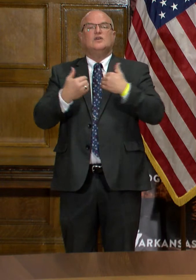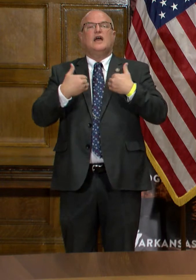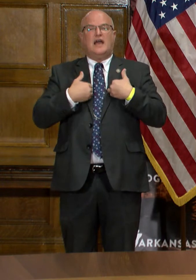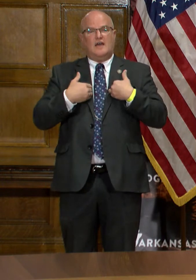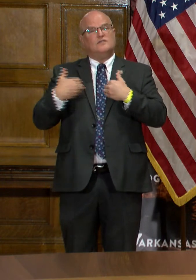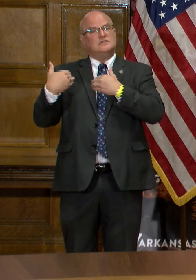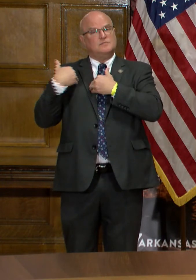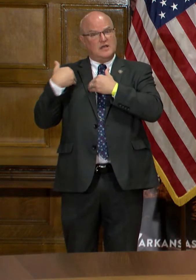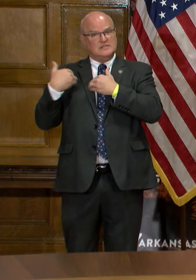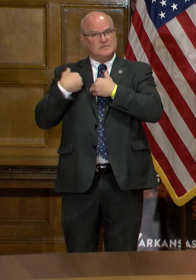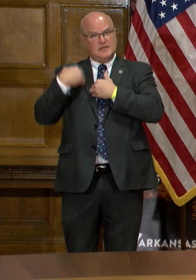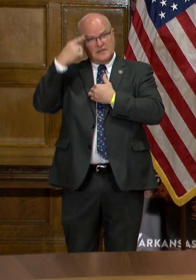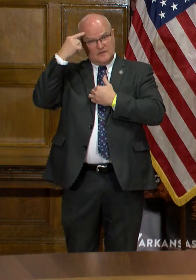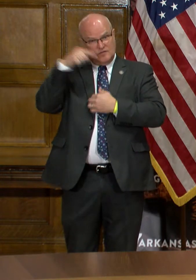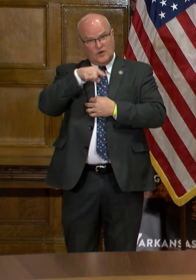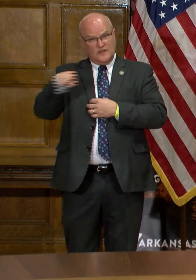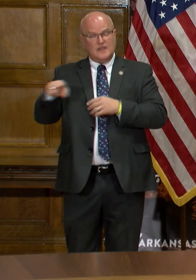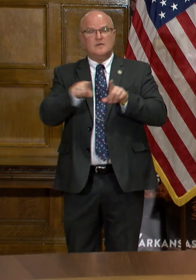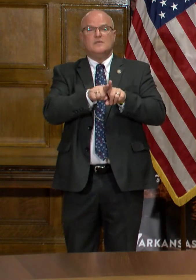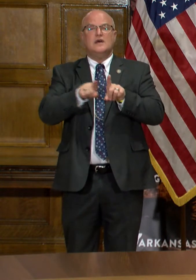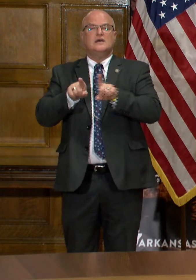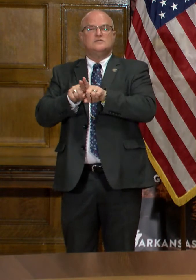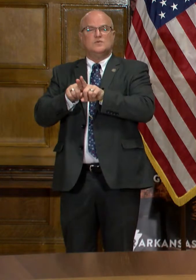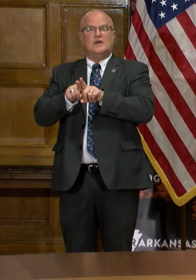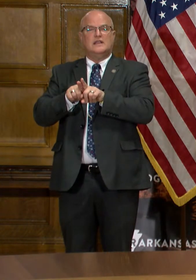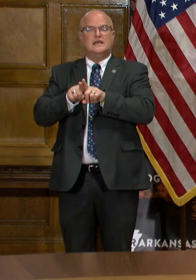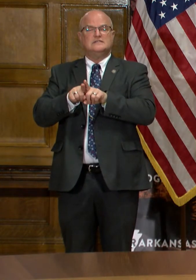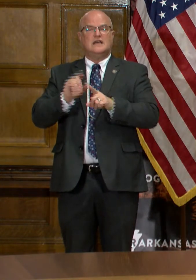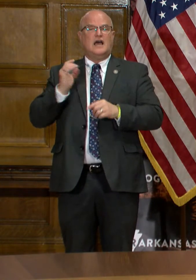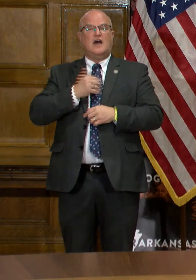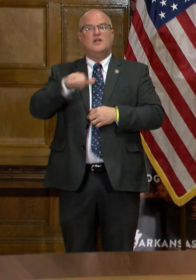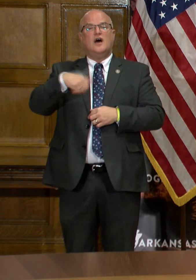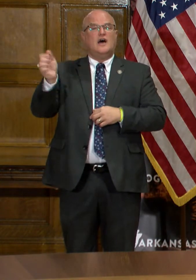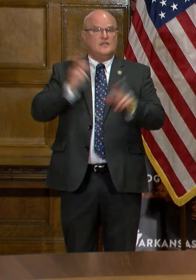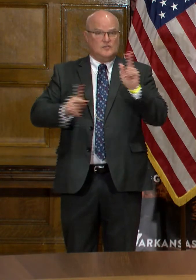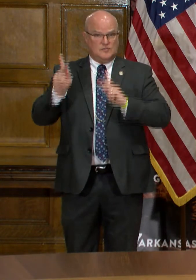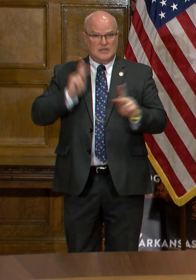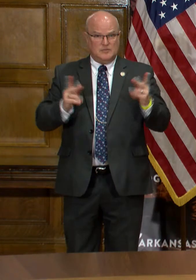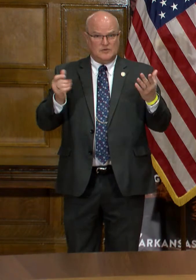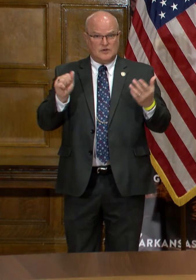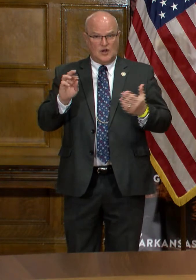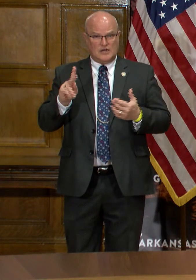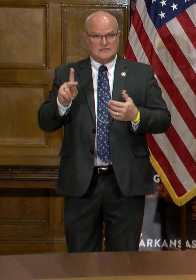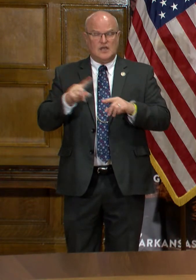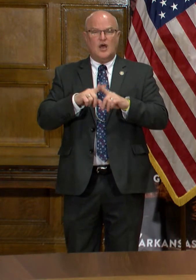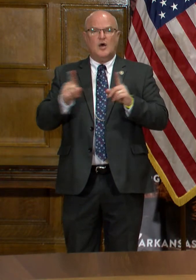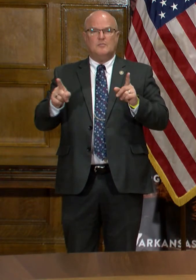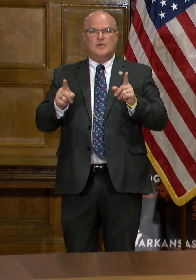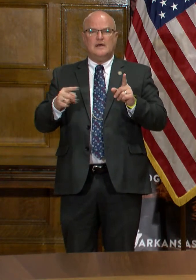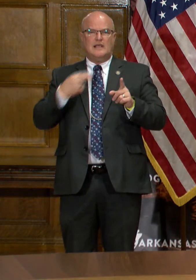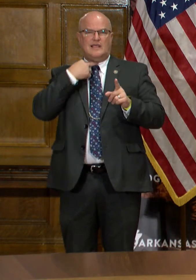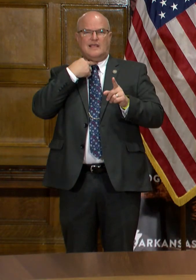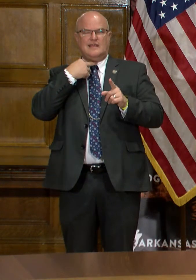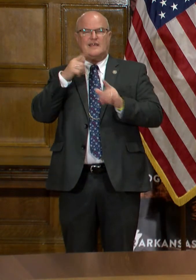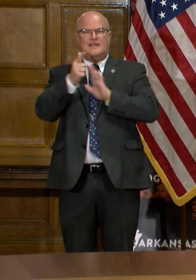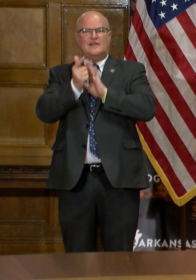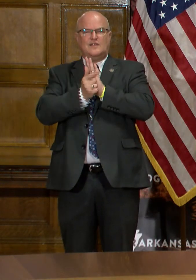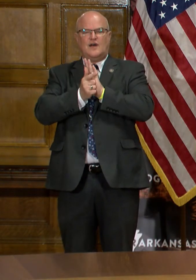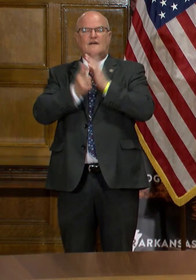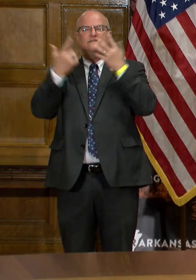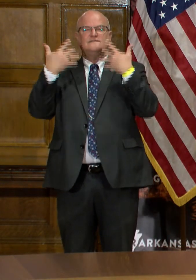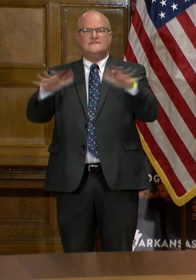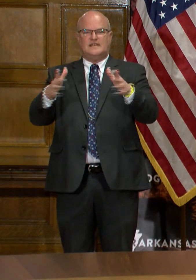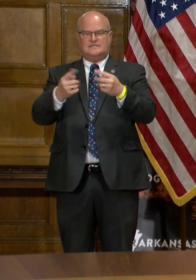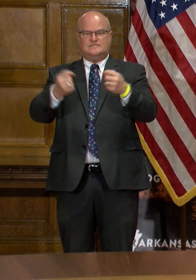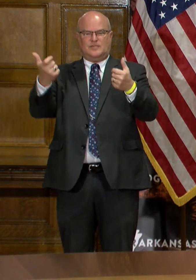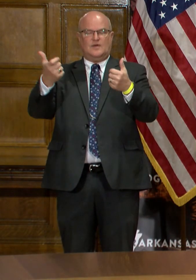responsibility to them as well as to our other citizens, but it was a glitch in the law that has finally been